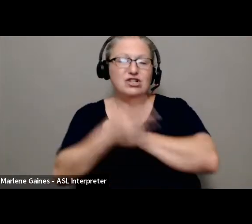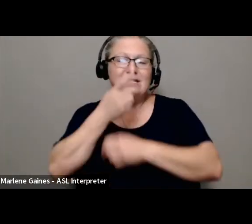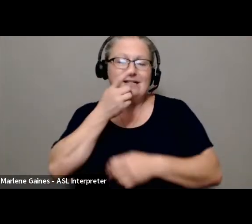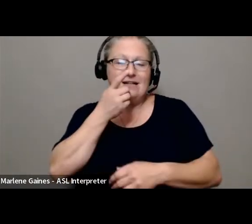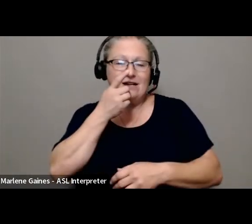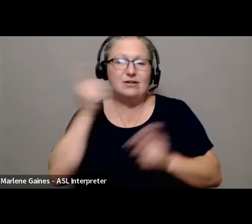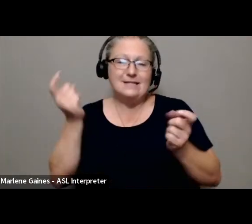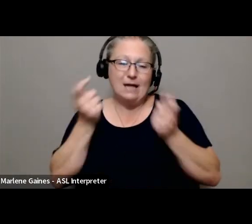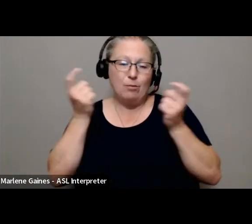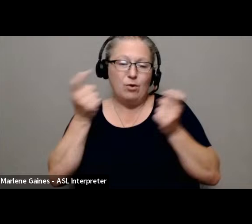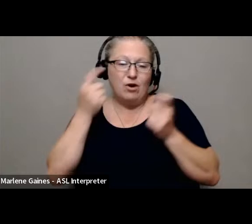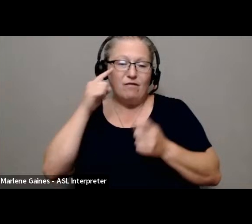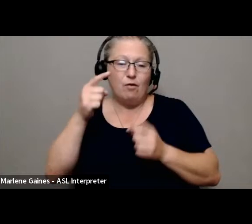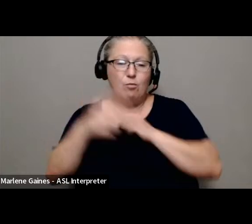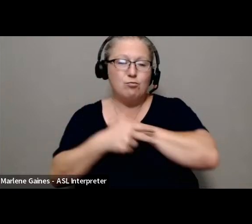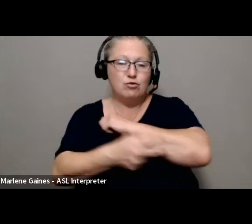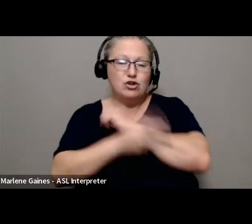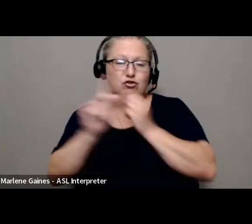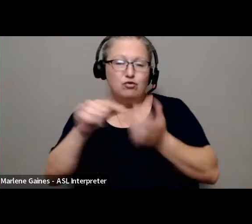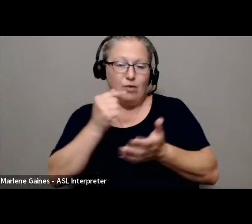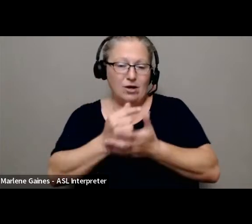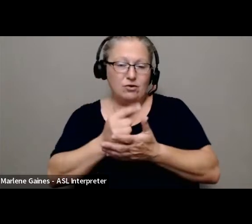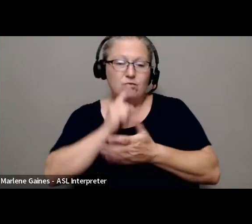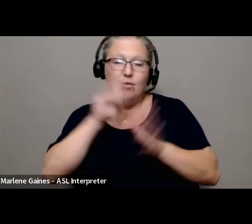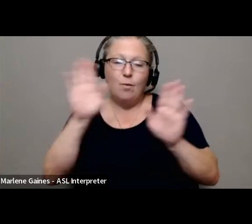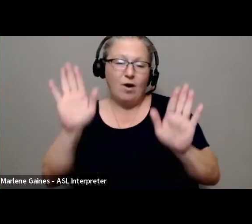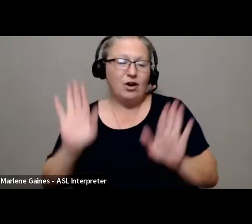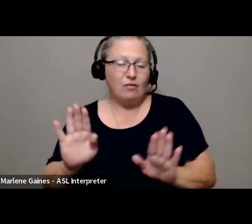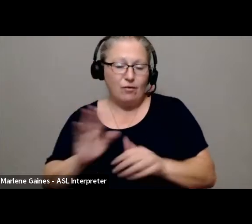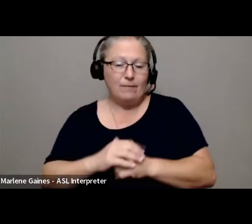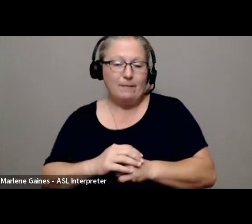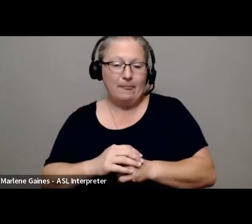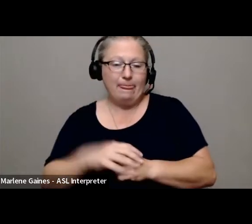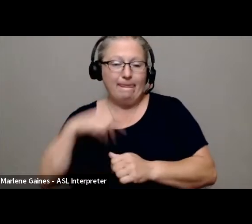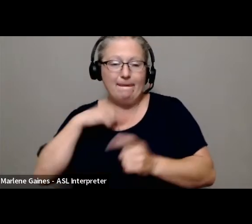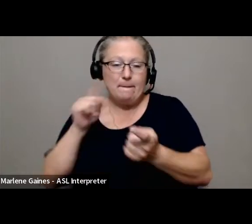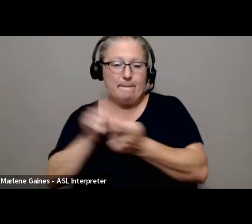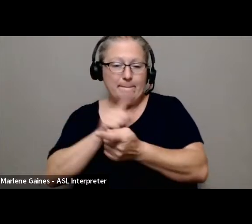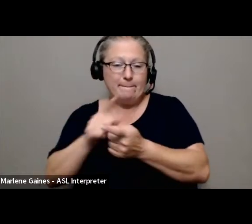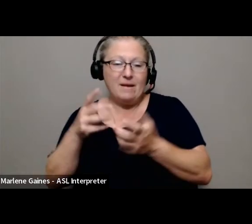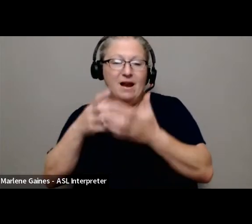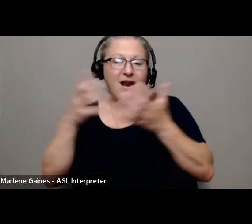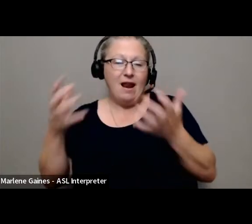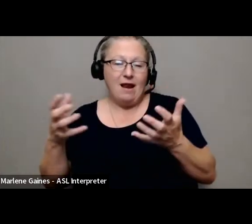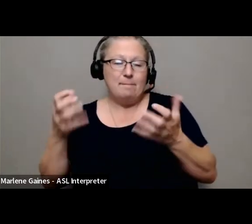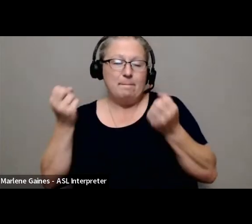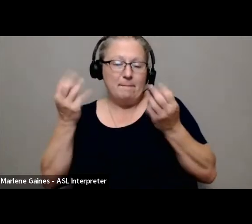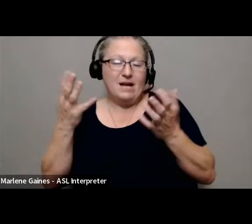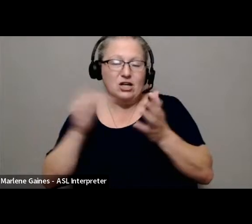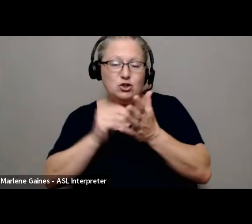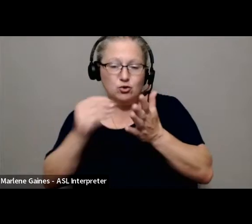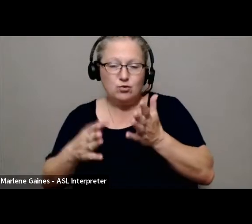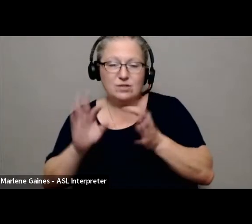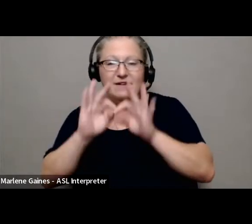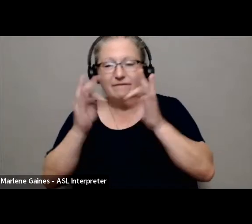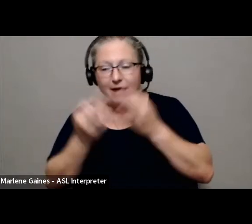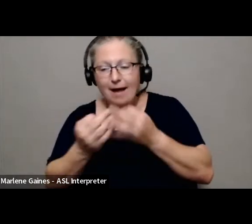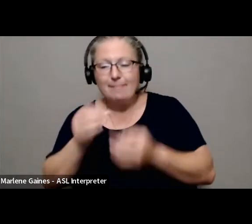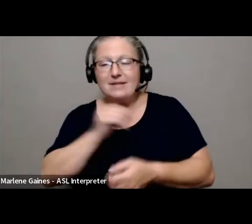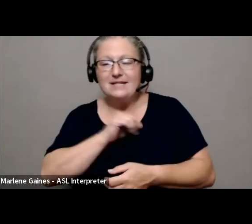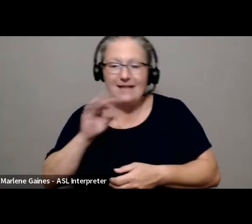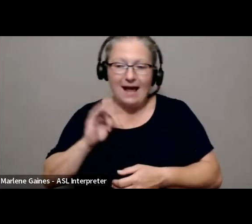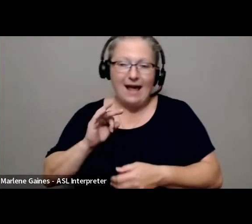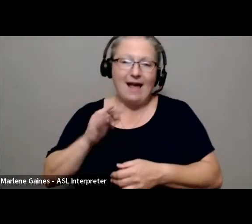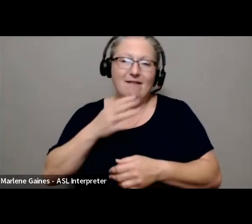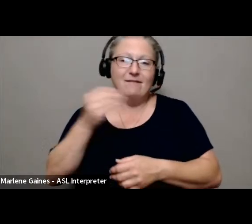and celebration for the bridge graduates was wonderful. I got to meet a lot of the students and families and staff, and I